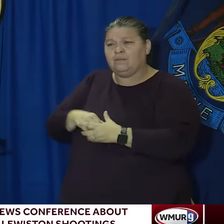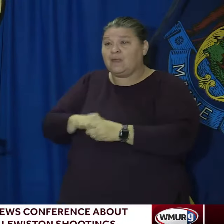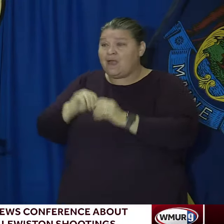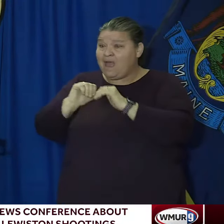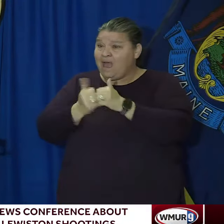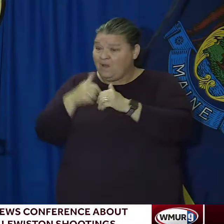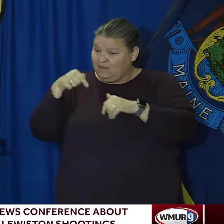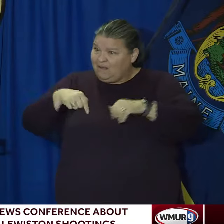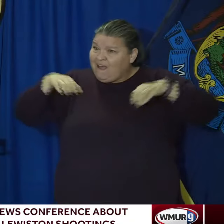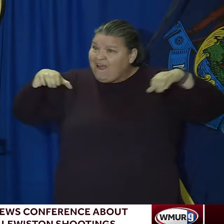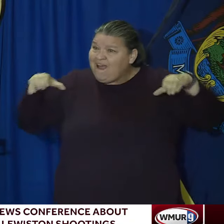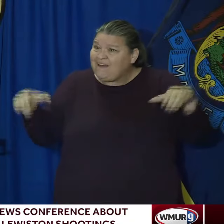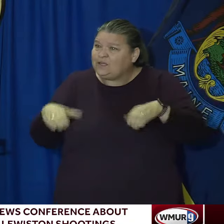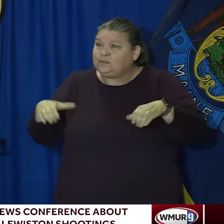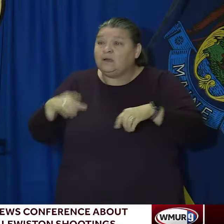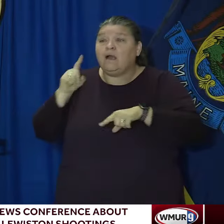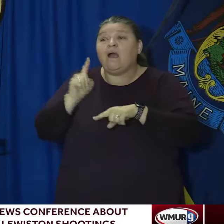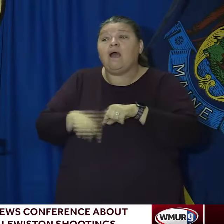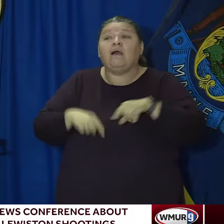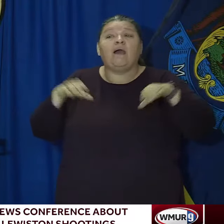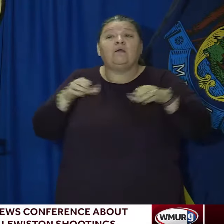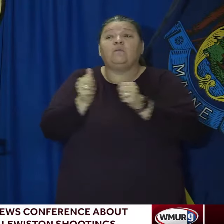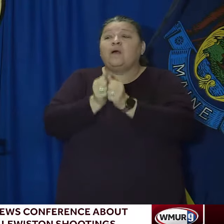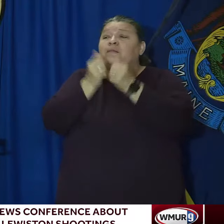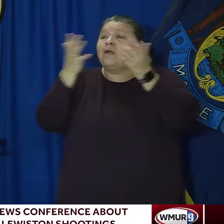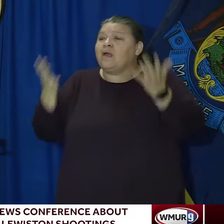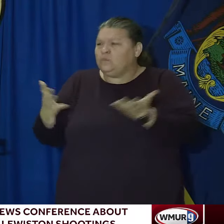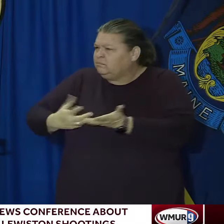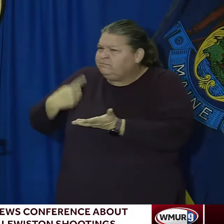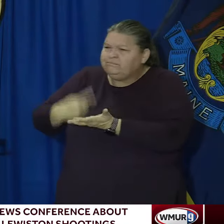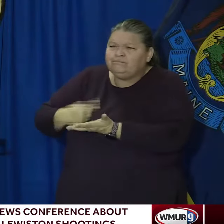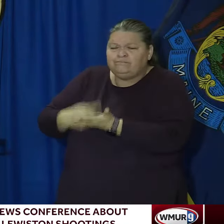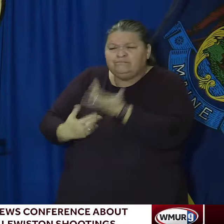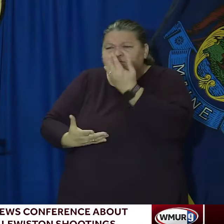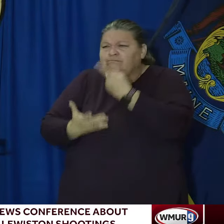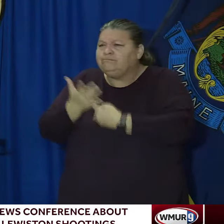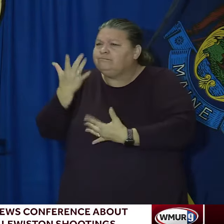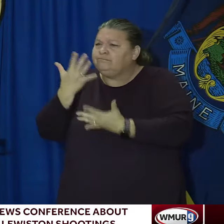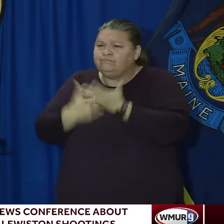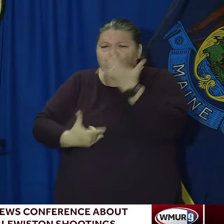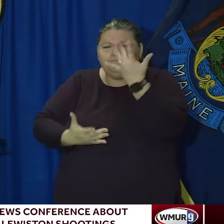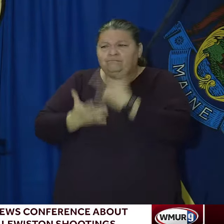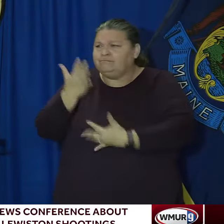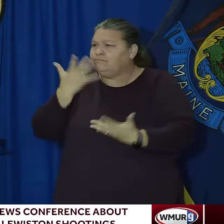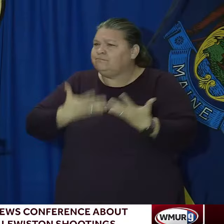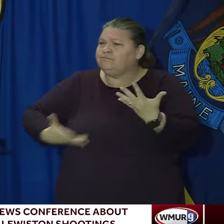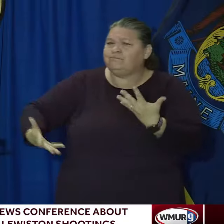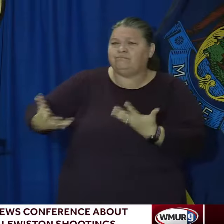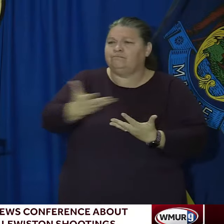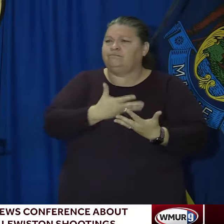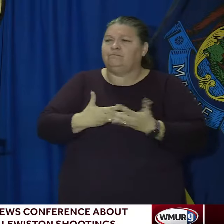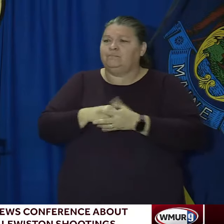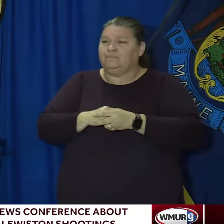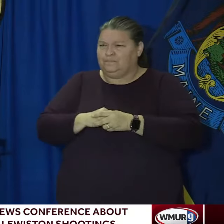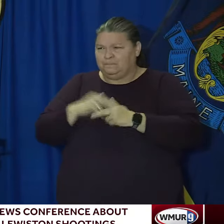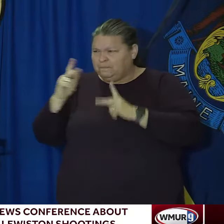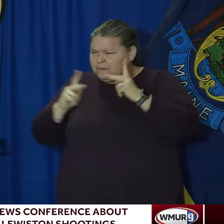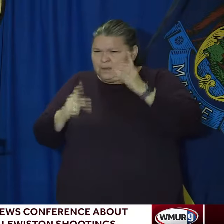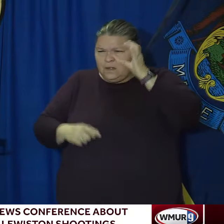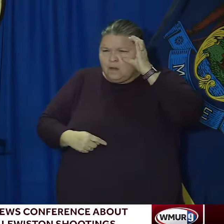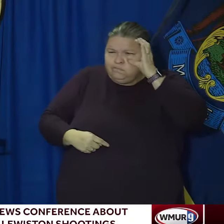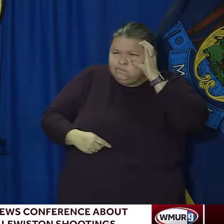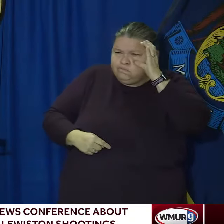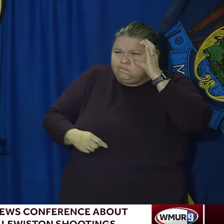broad discussion among a diverse group of voices. The people of Maine